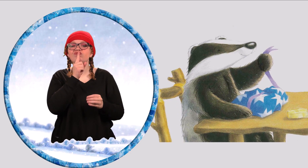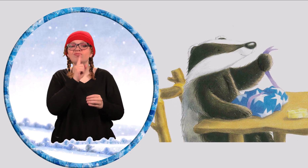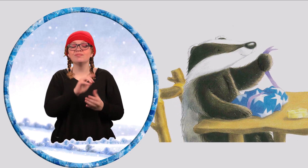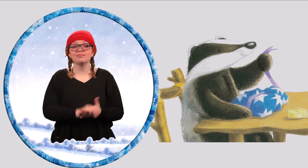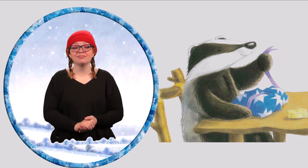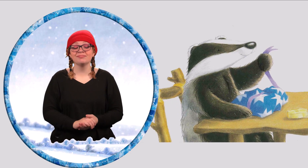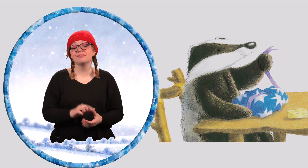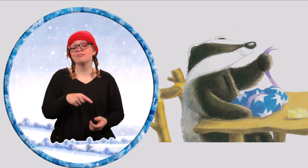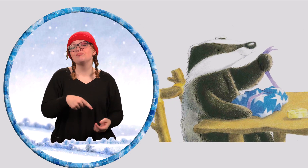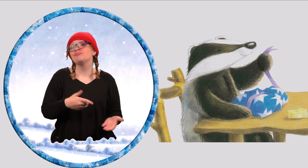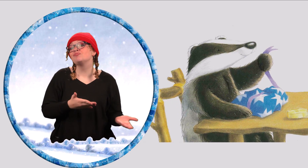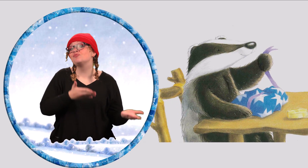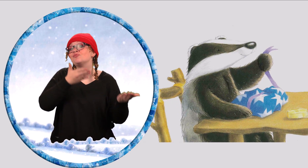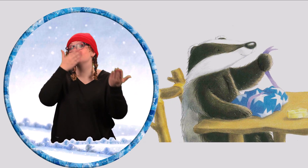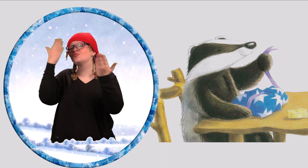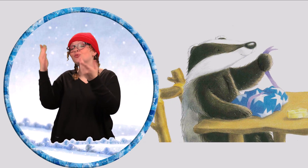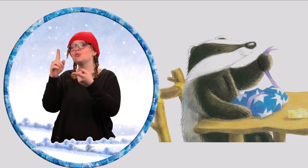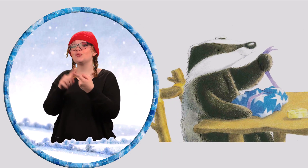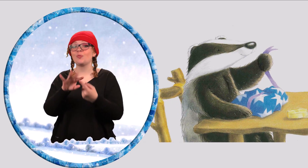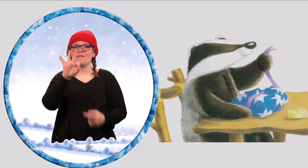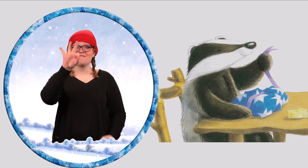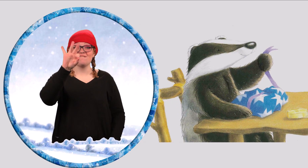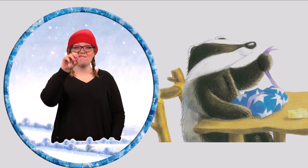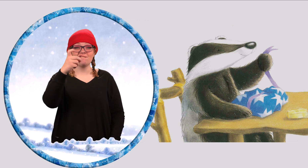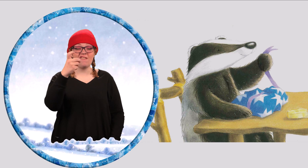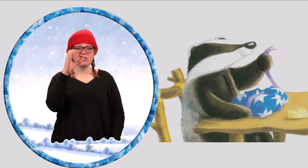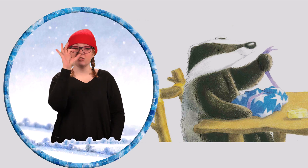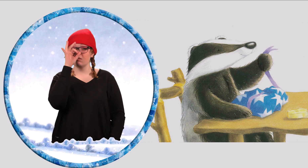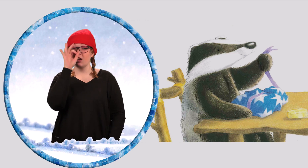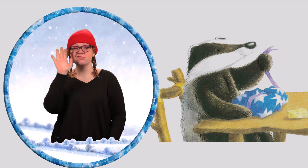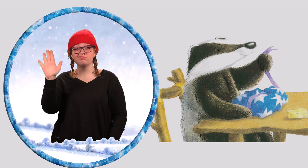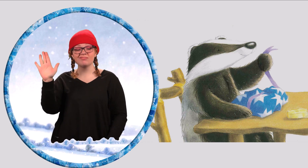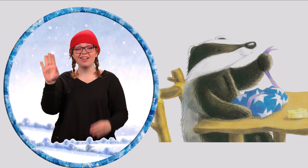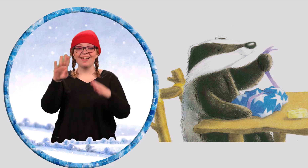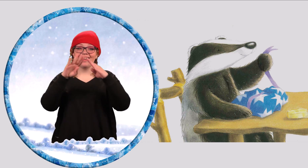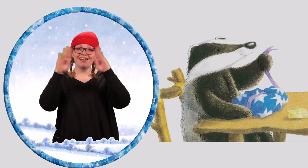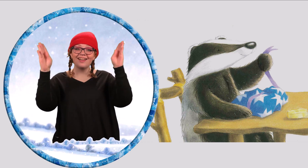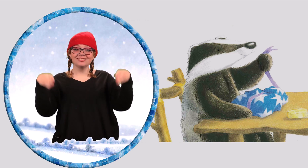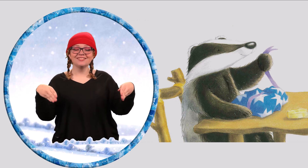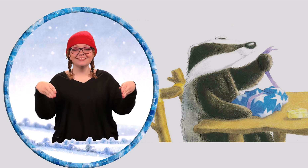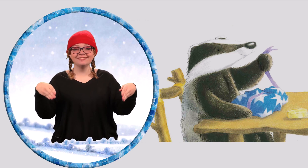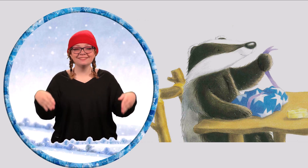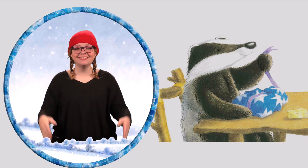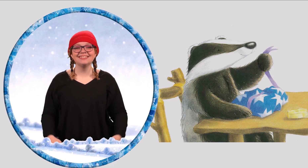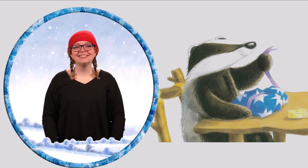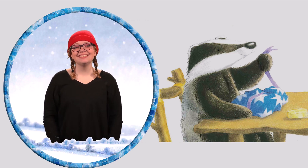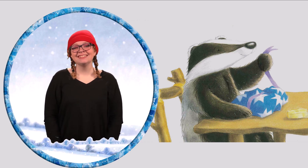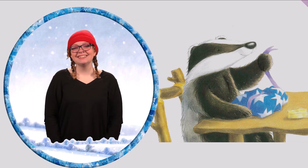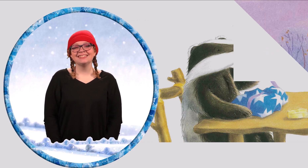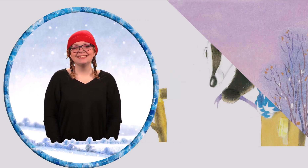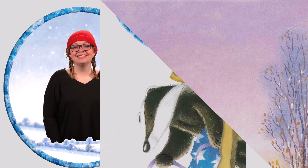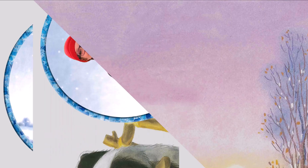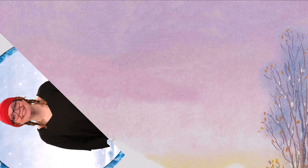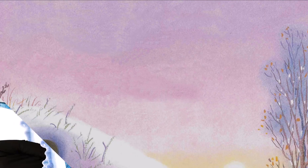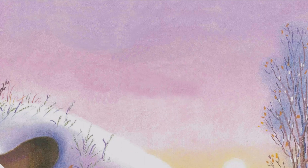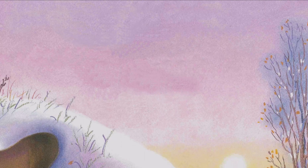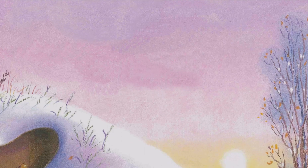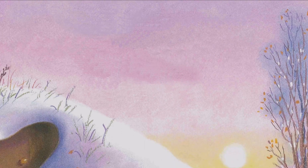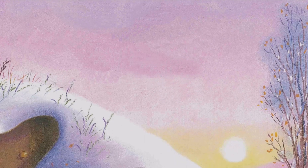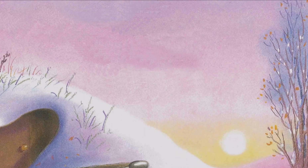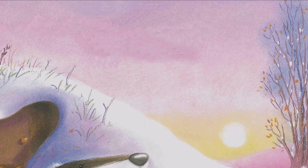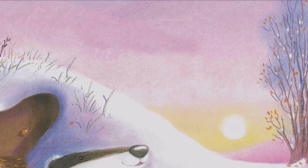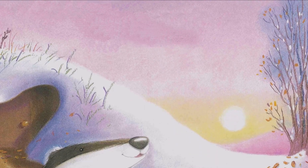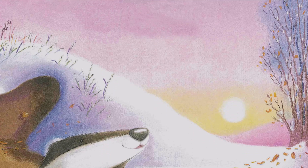He didn't use a label. And he marched off to Fox's house.